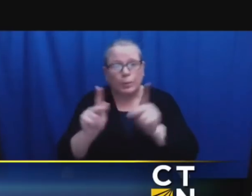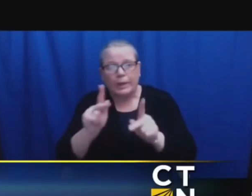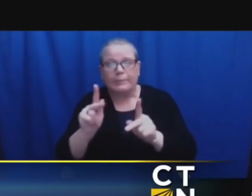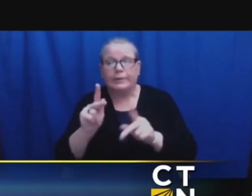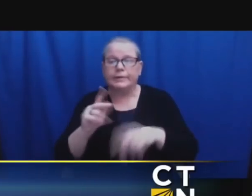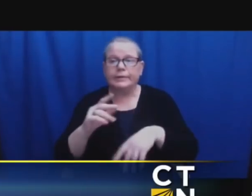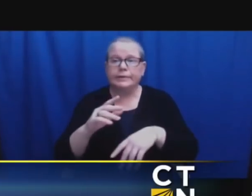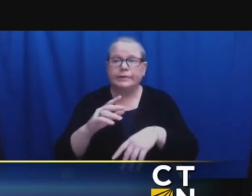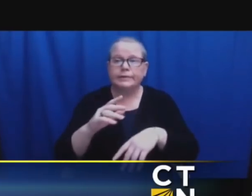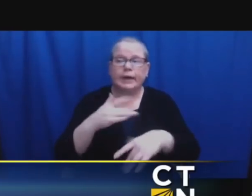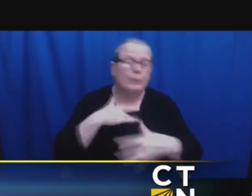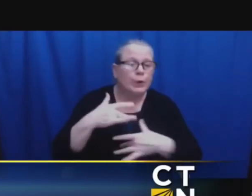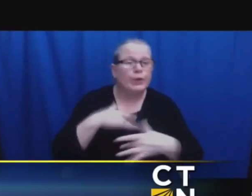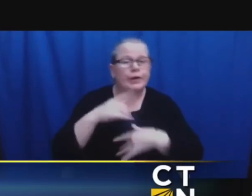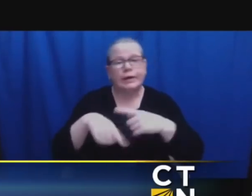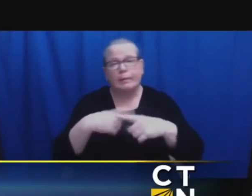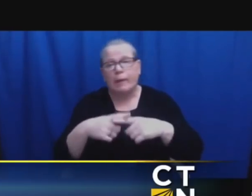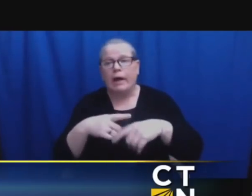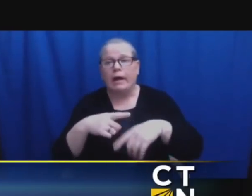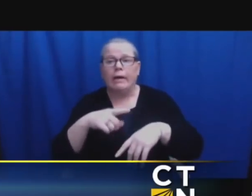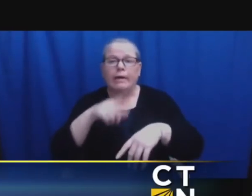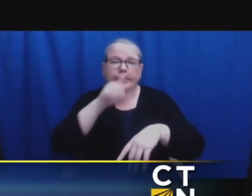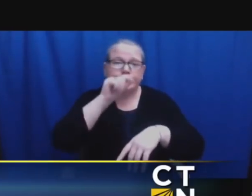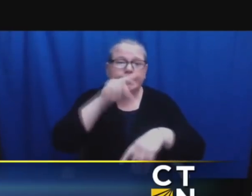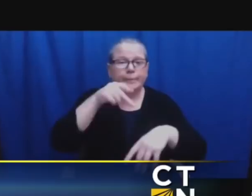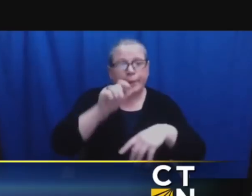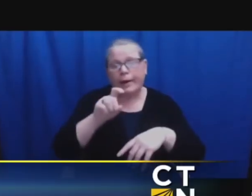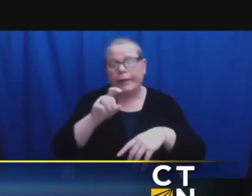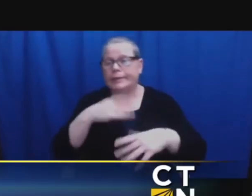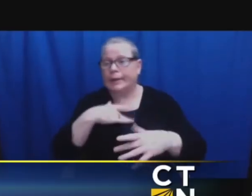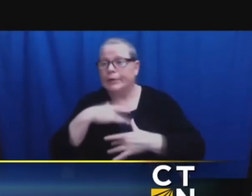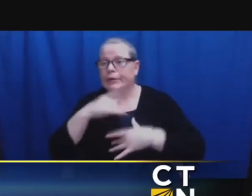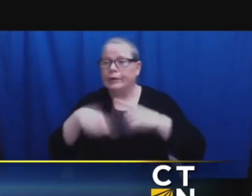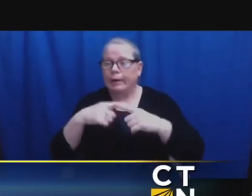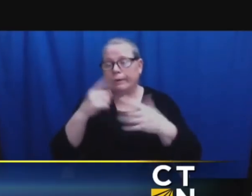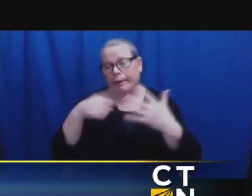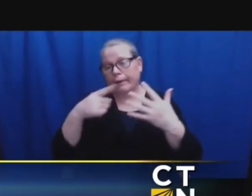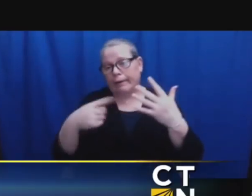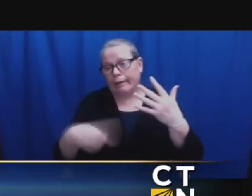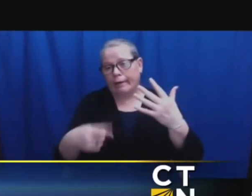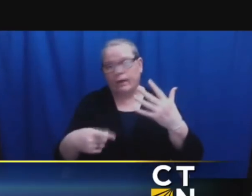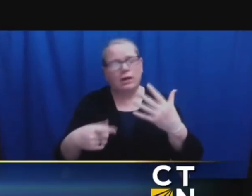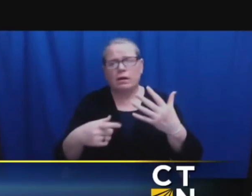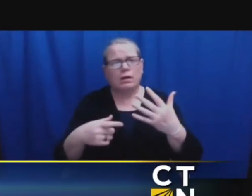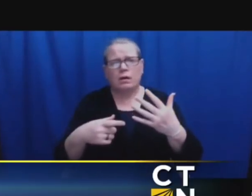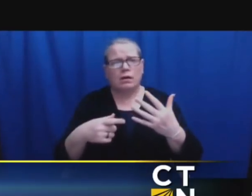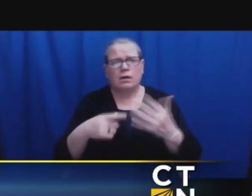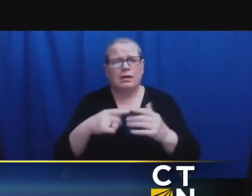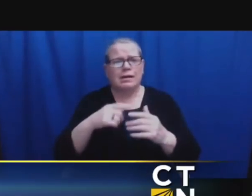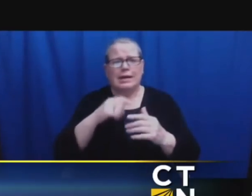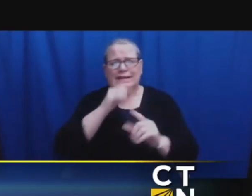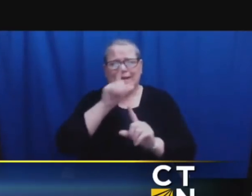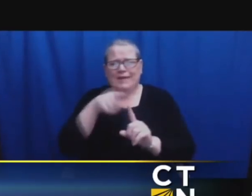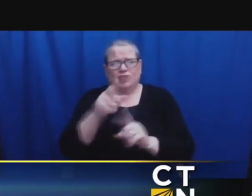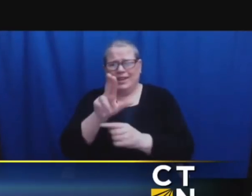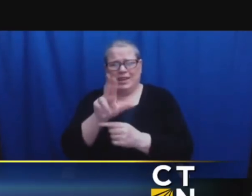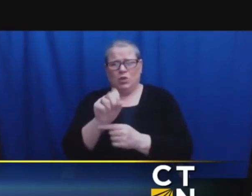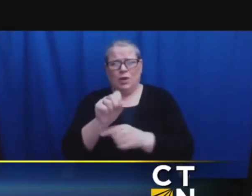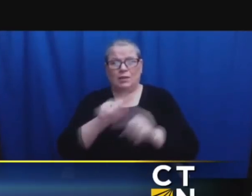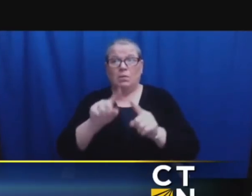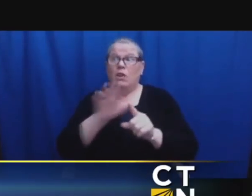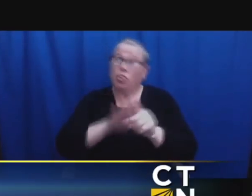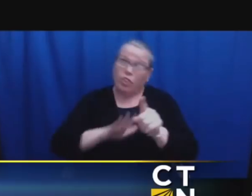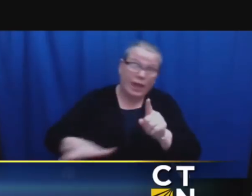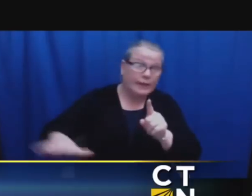I worry about chickenpox. Now we have, not only the entire nation, but the entire globe around it. So